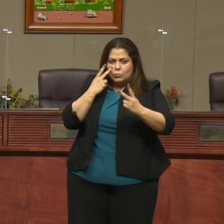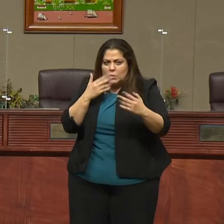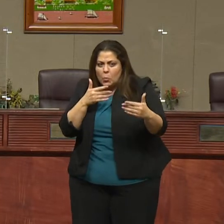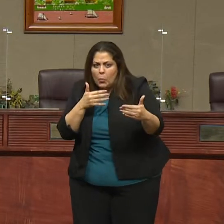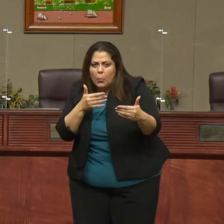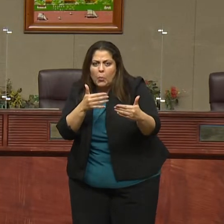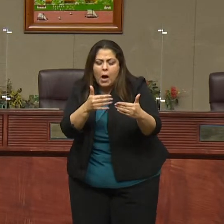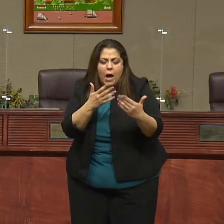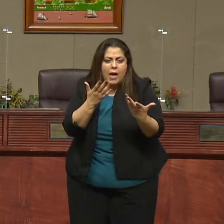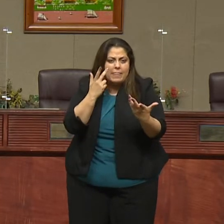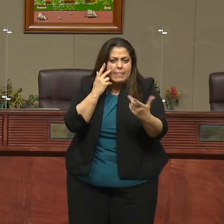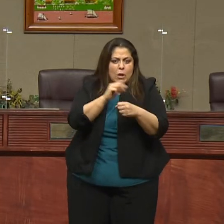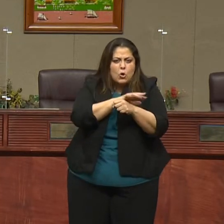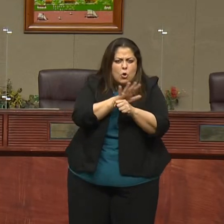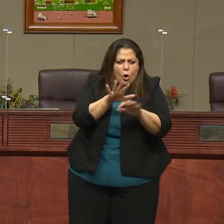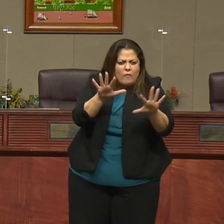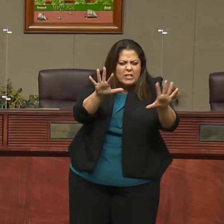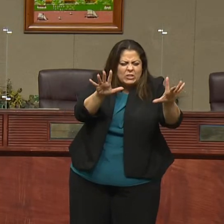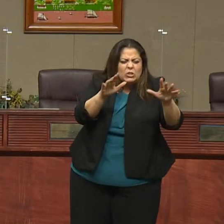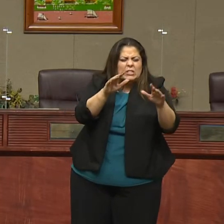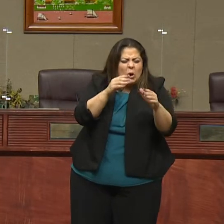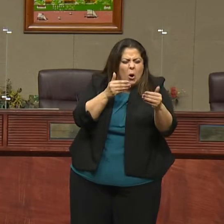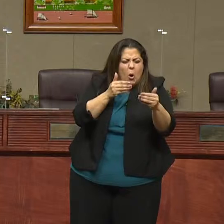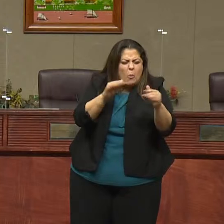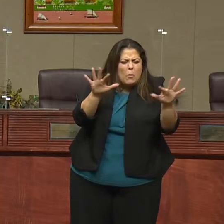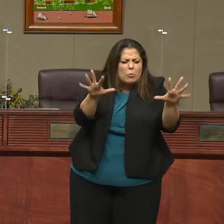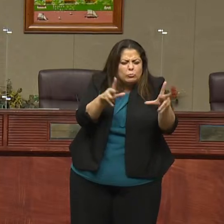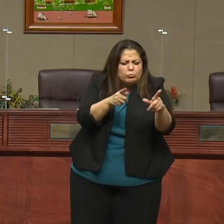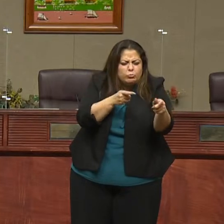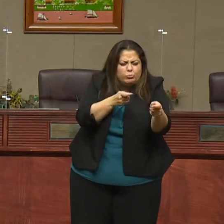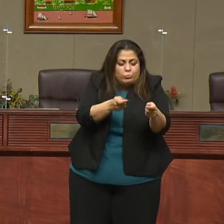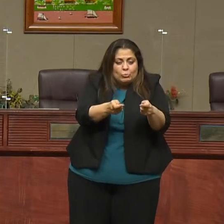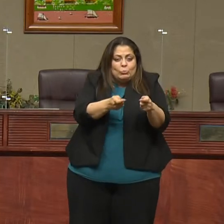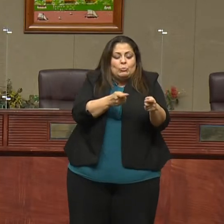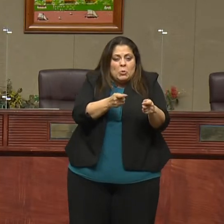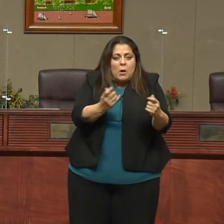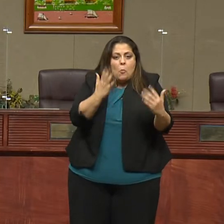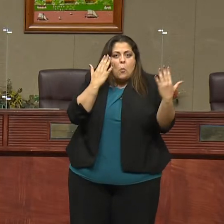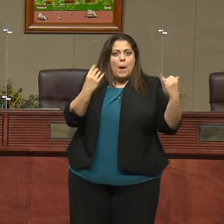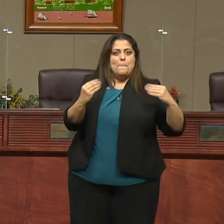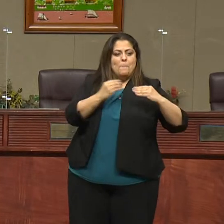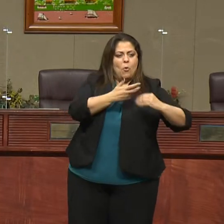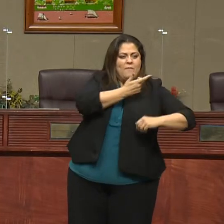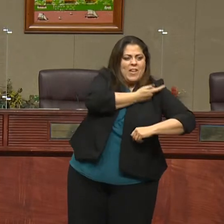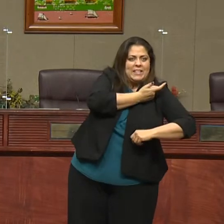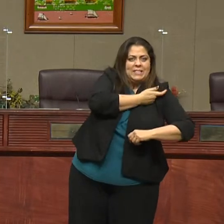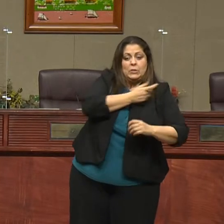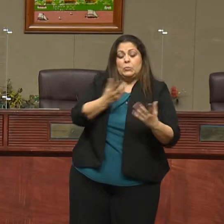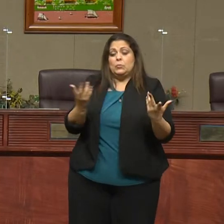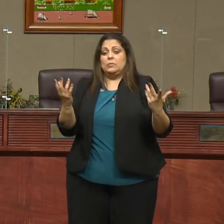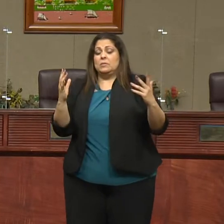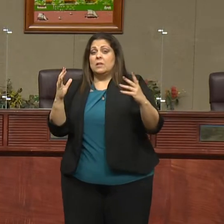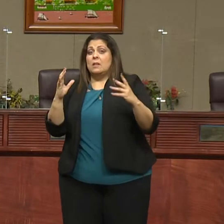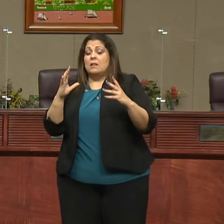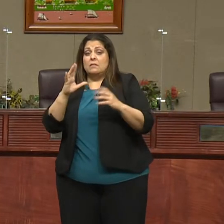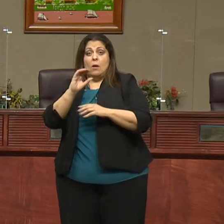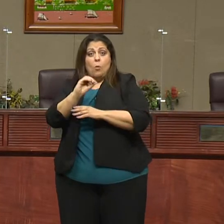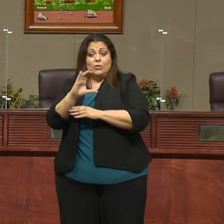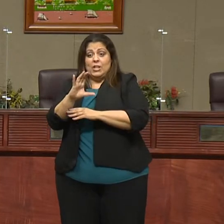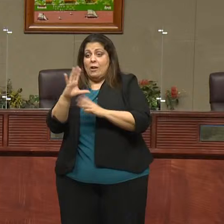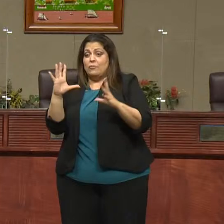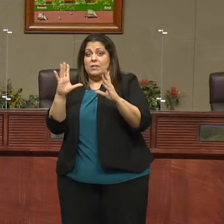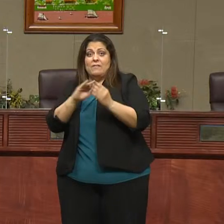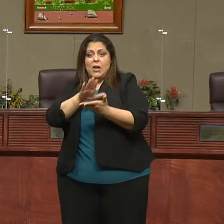handle on this pandemic. And with the increase in vaccinations and the capacity at the Orange County Convention Center, opening up to